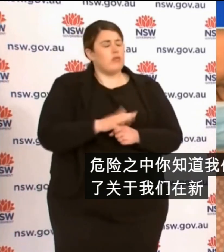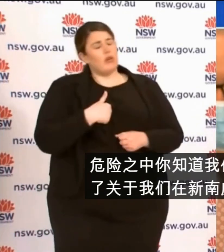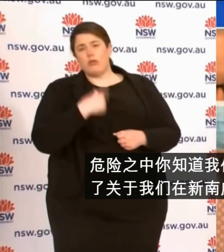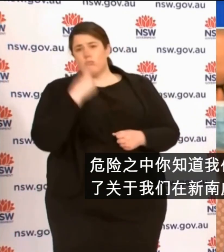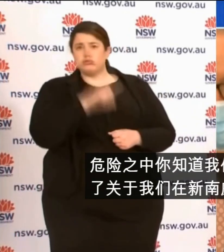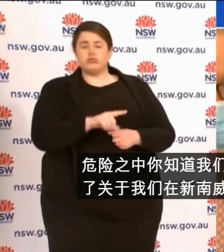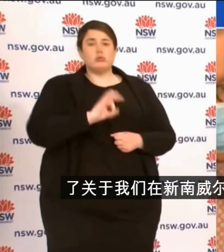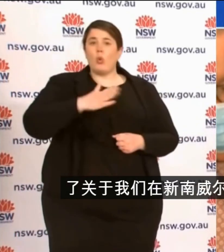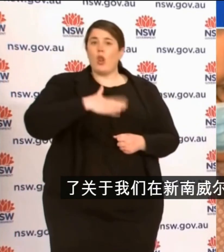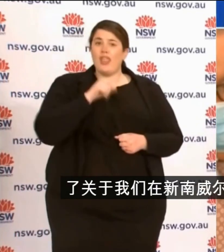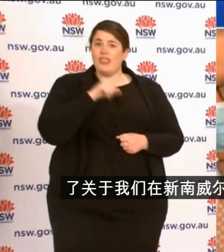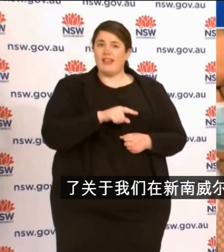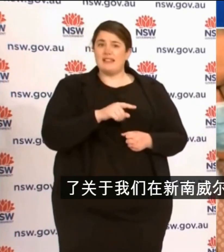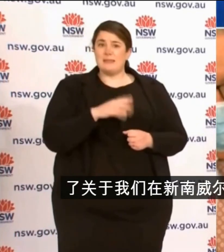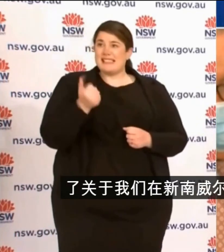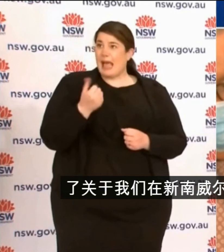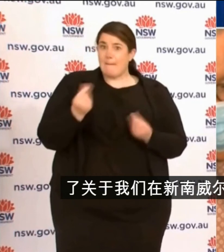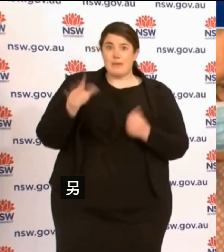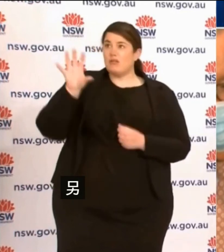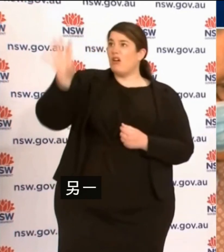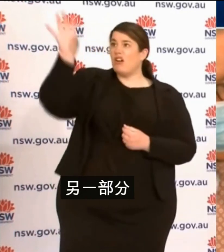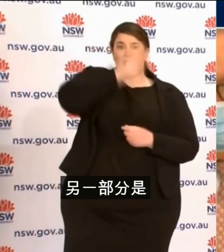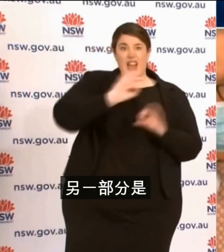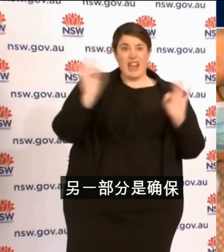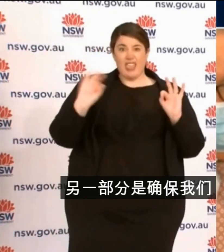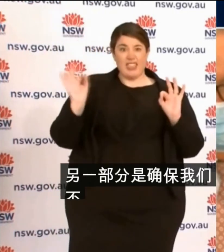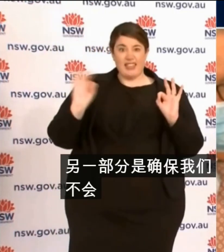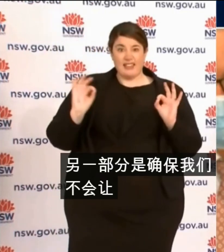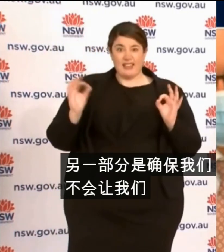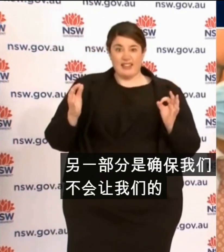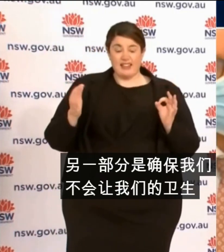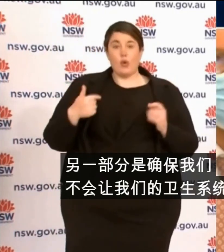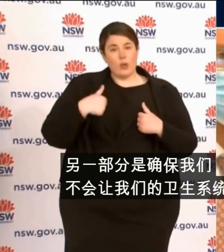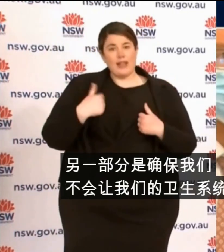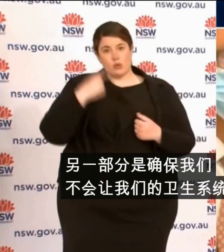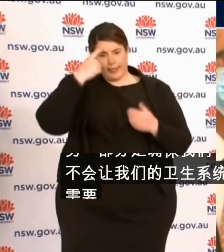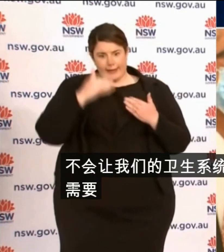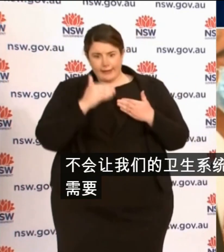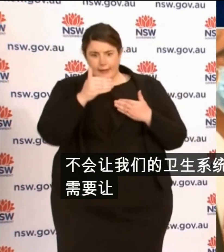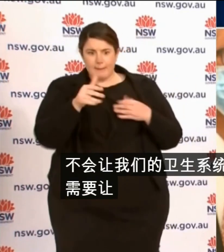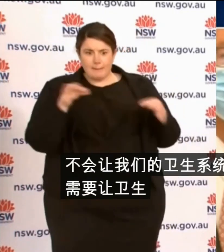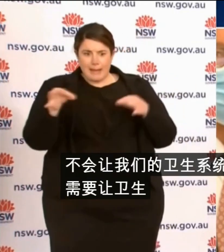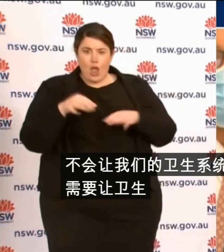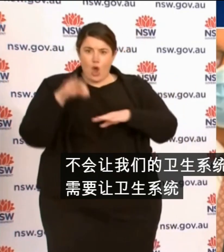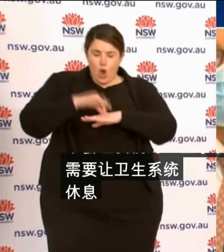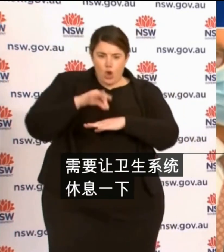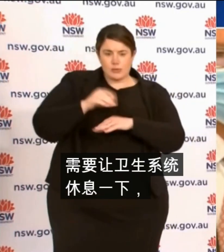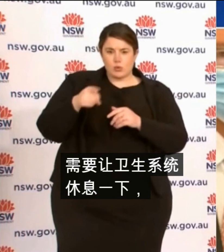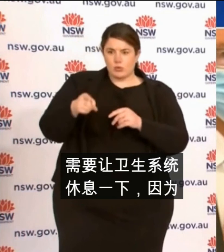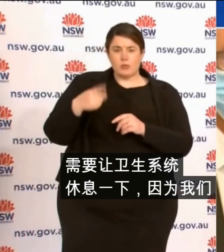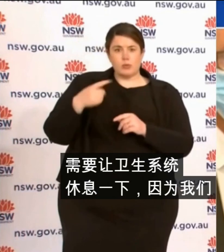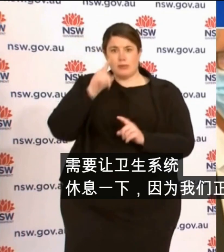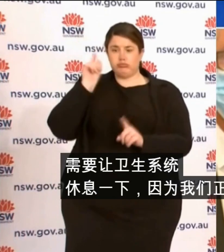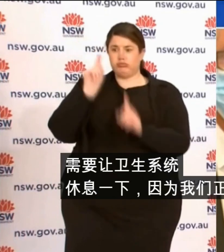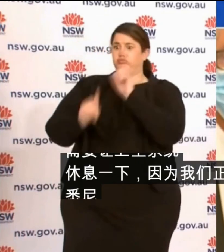the issue about our health system in regional rural New South Wales, and the other part of this is making sure we don't overwhelm our health system. We need to give the health system a bit of a break as